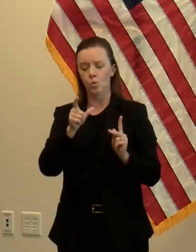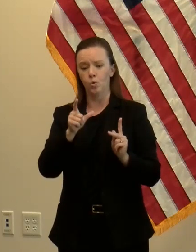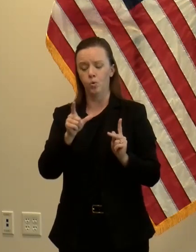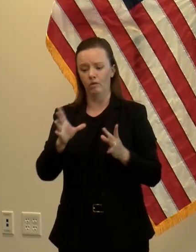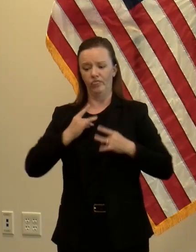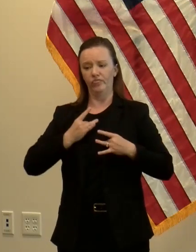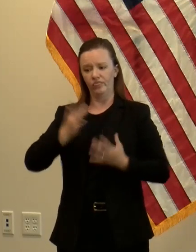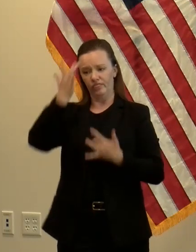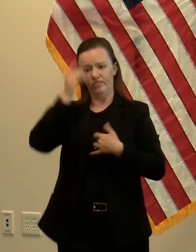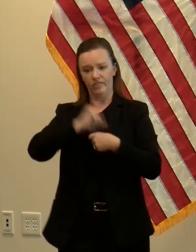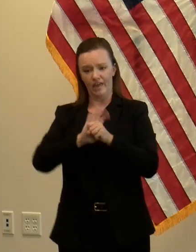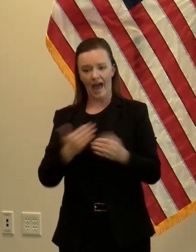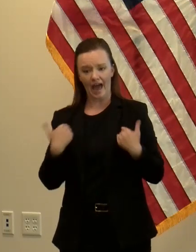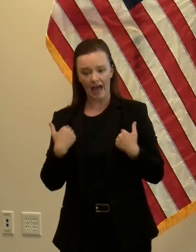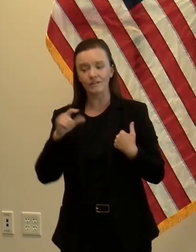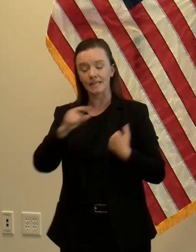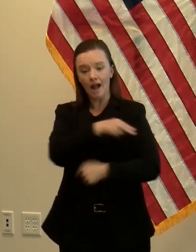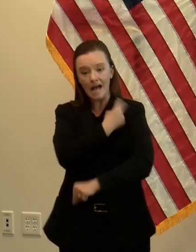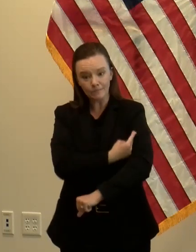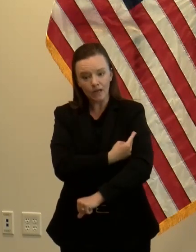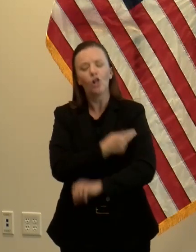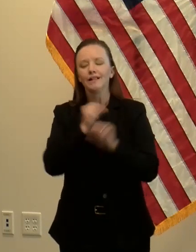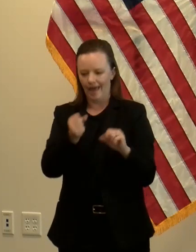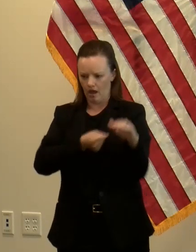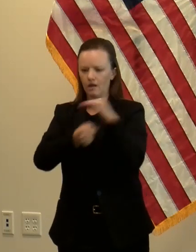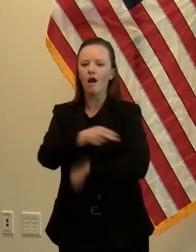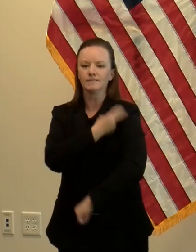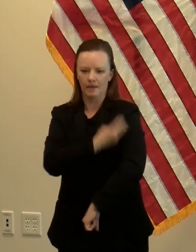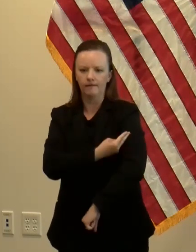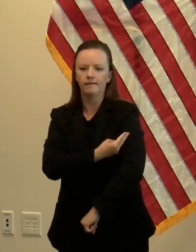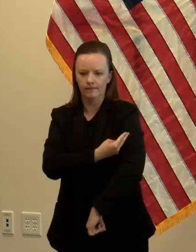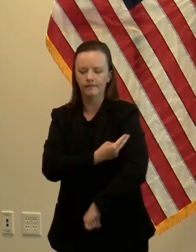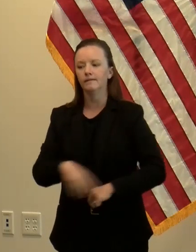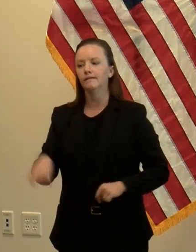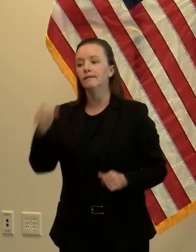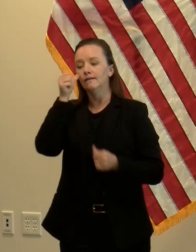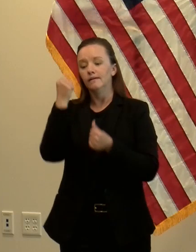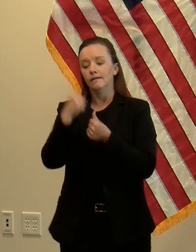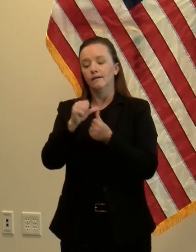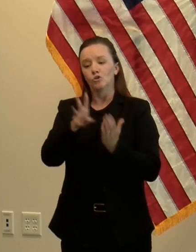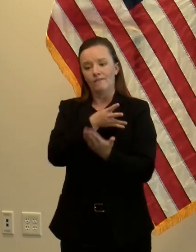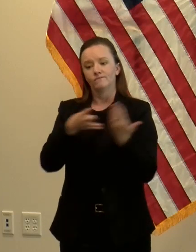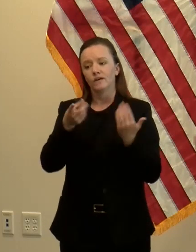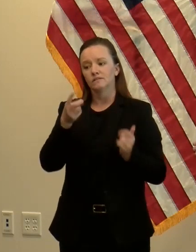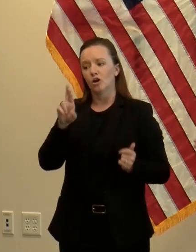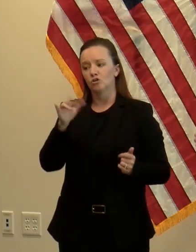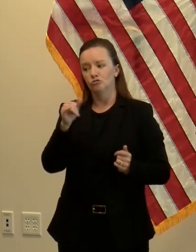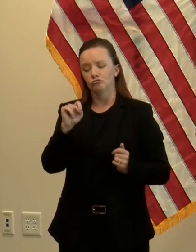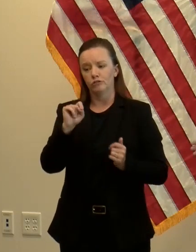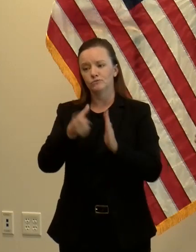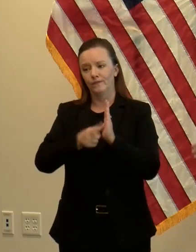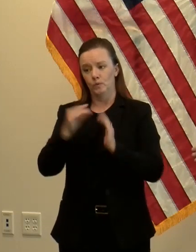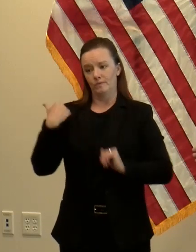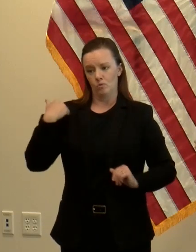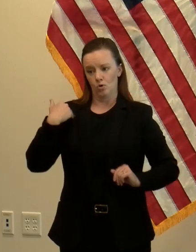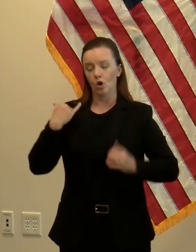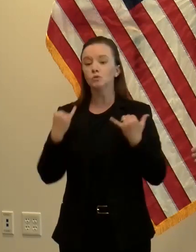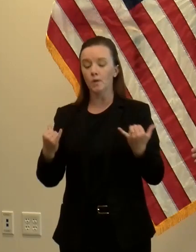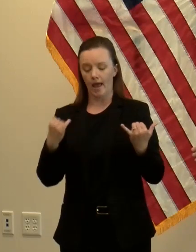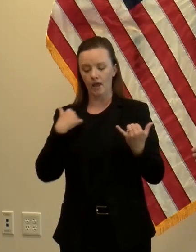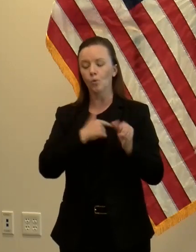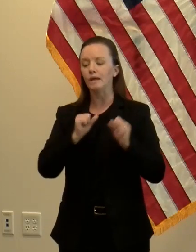need hospital care can have hospital care. If you refer to the graphs that Dr. Christ went through, today we can take care